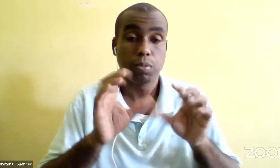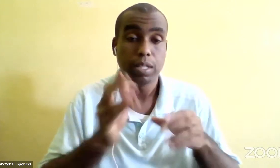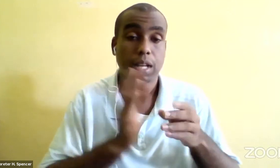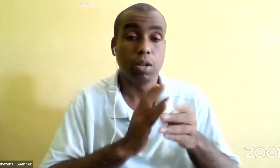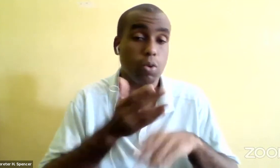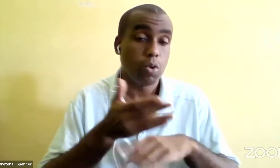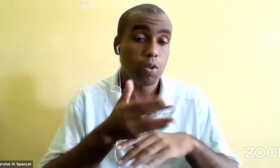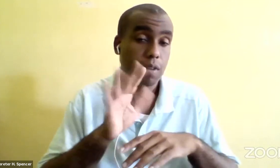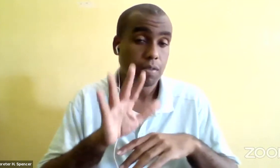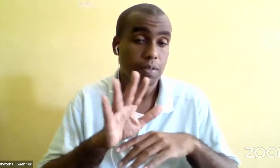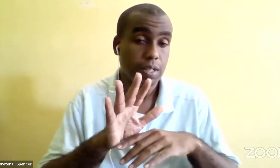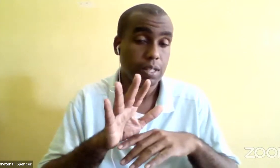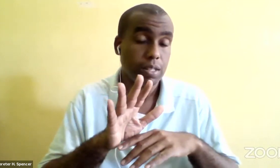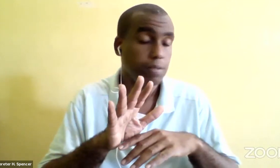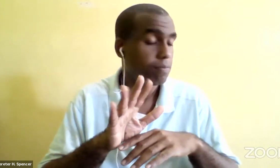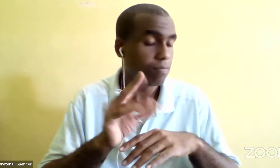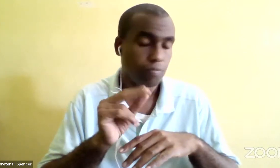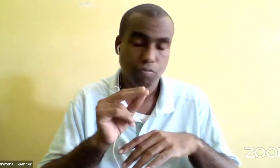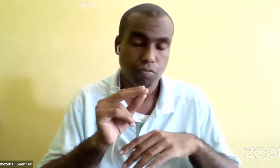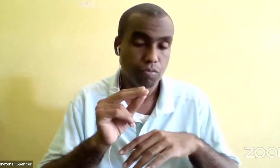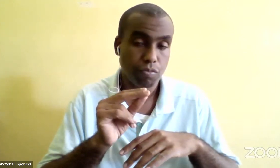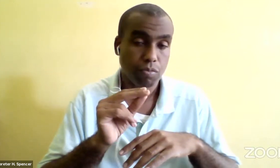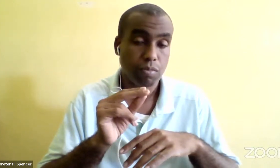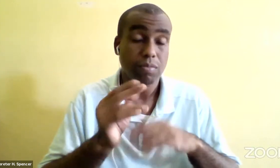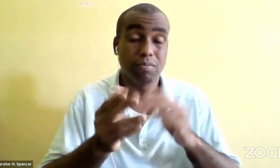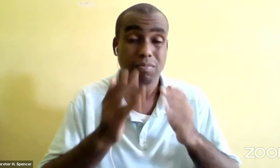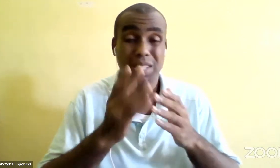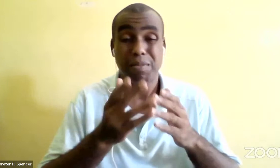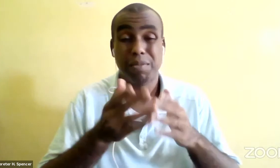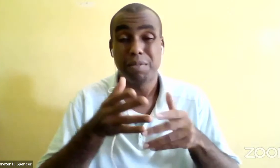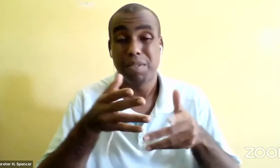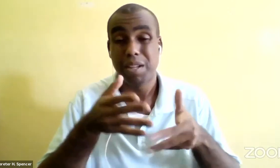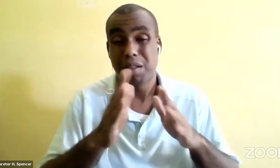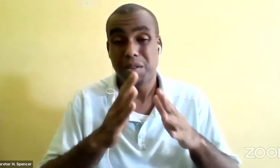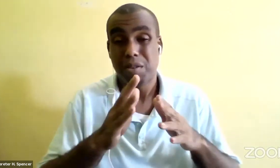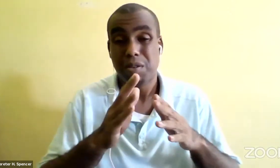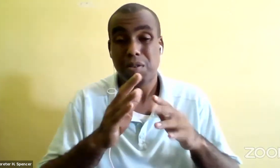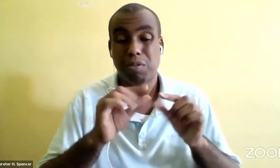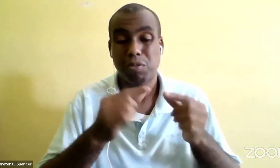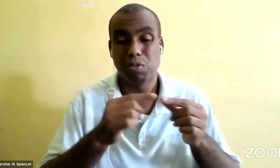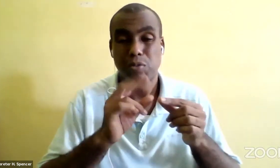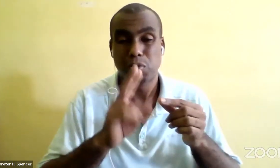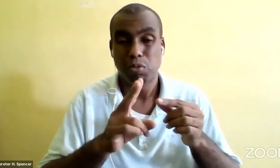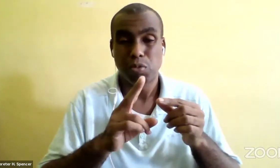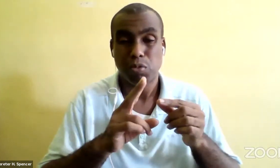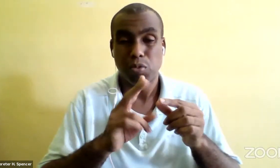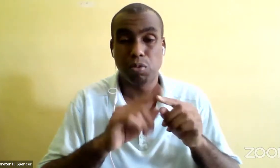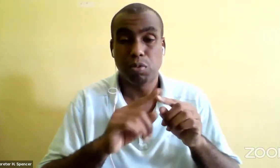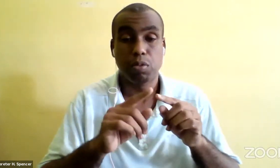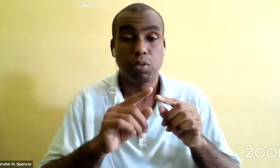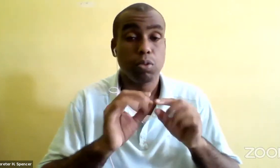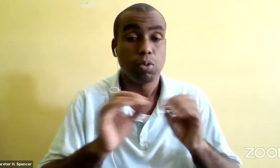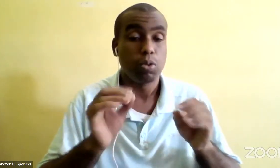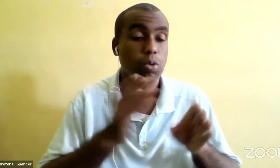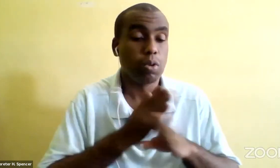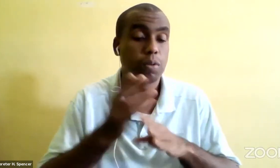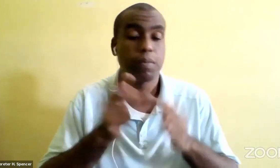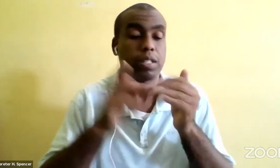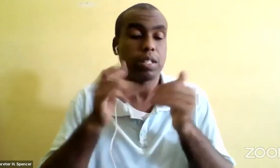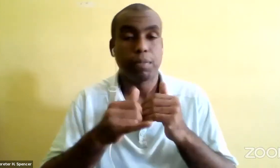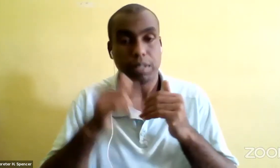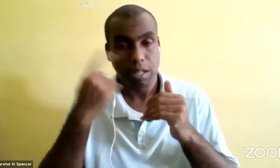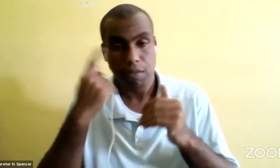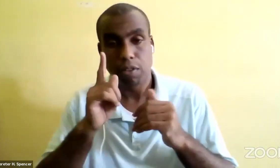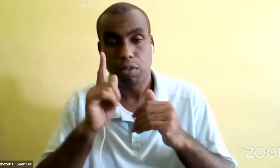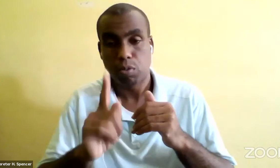some exceptional cases where we might allow 2. No, there'll be no major project with just 1 person. So groups of 3 to